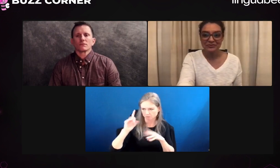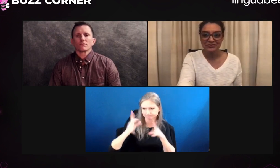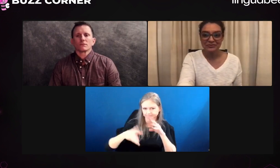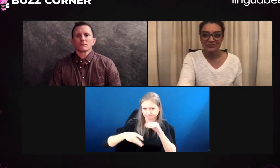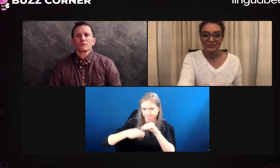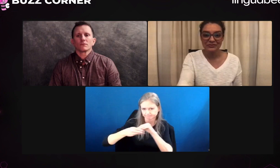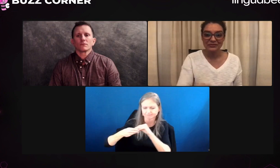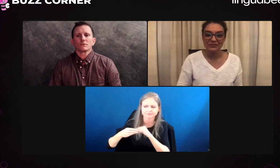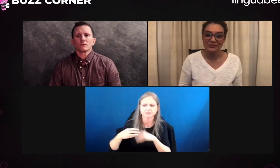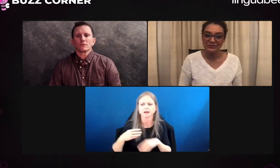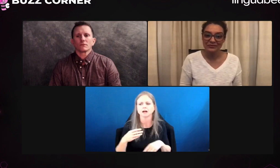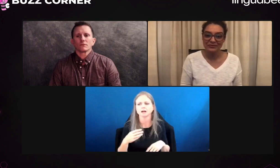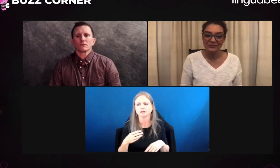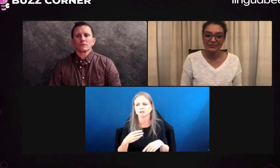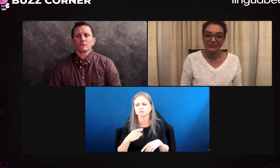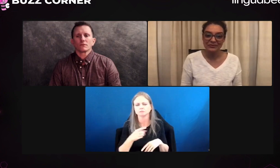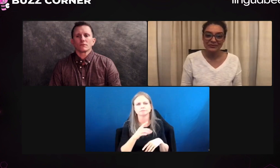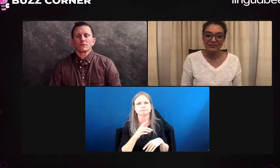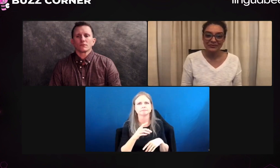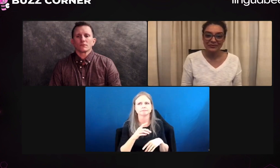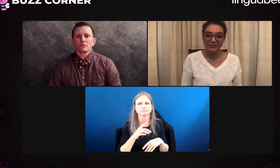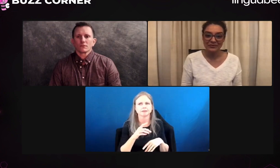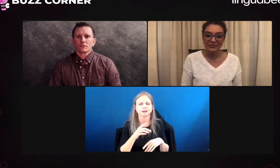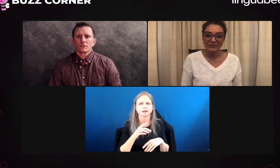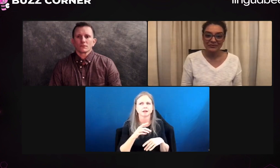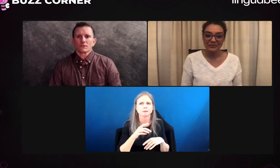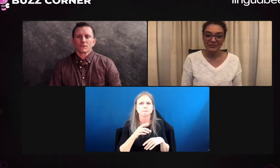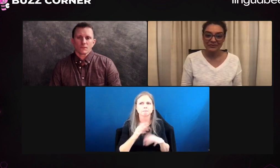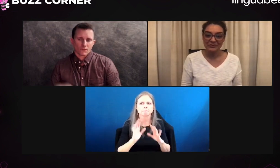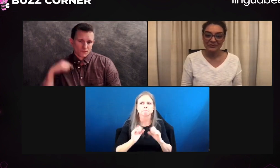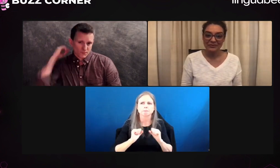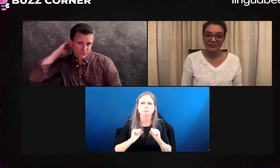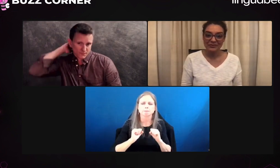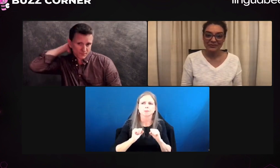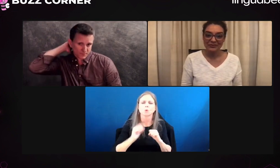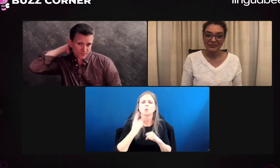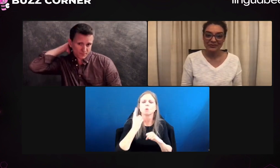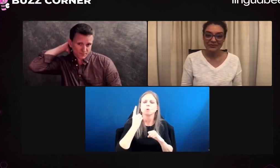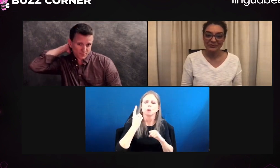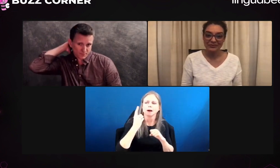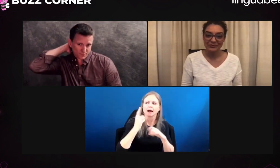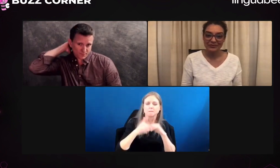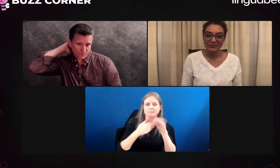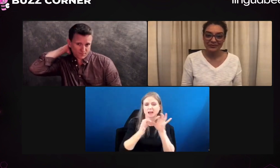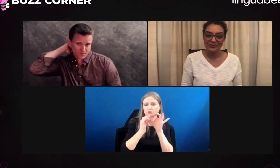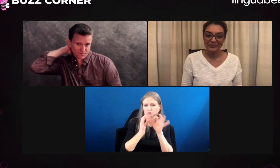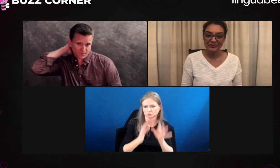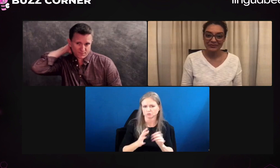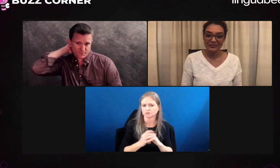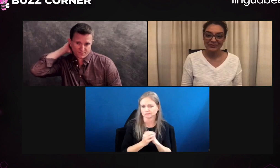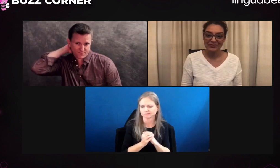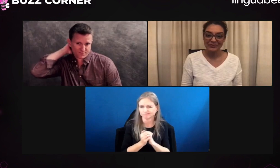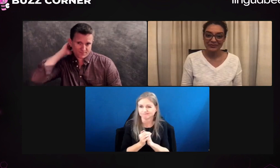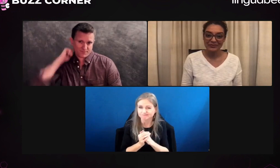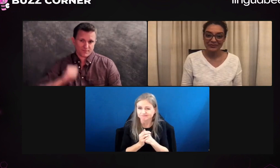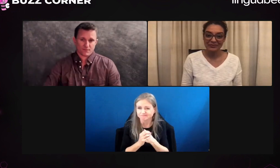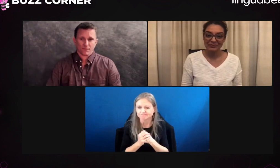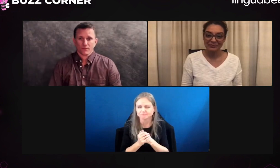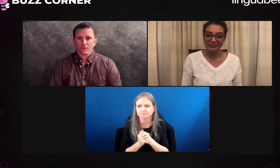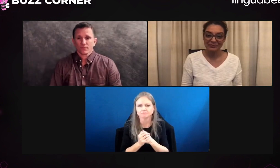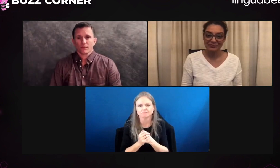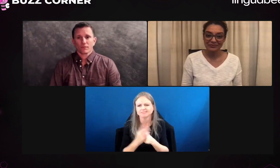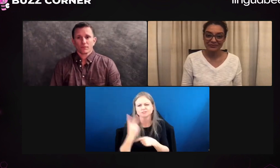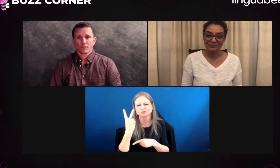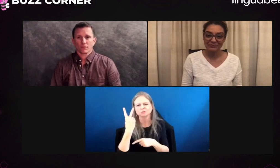their receptive abilities either. So just one thing to add to that in terms